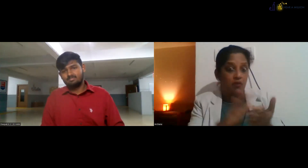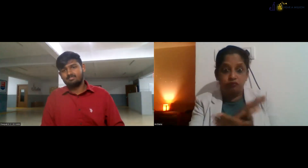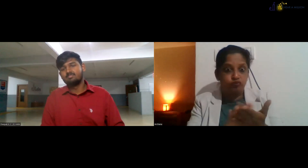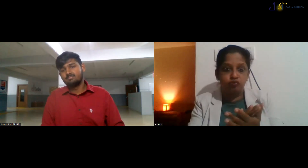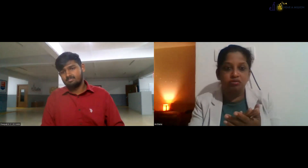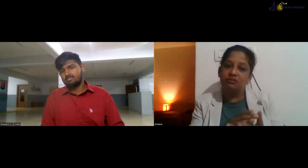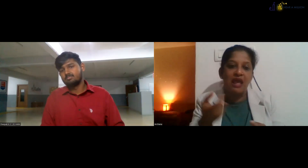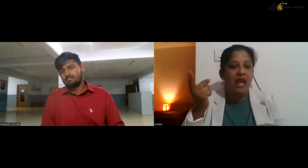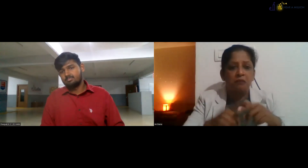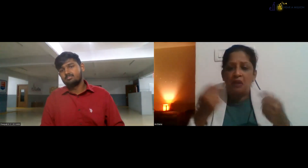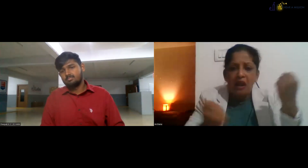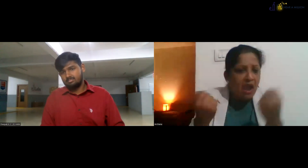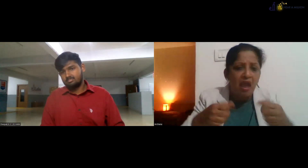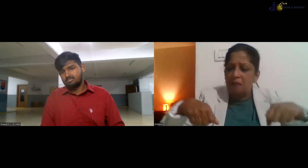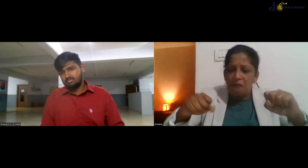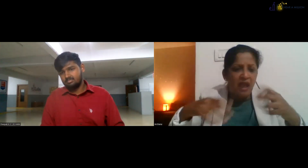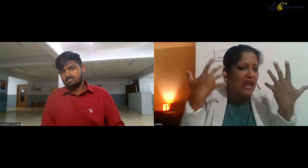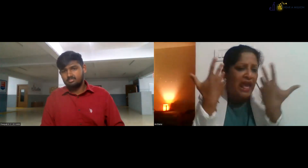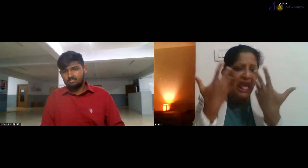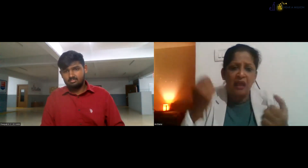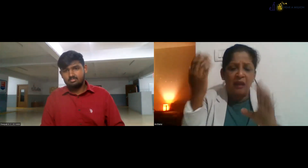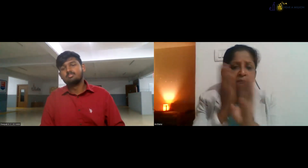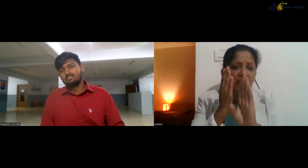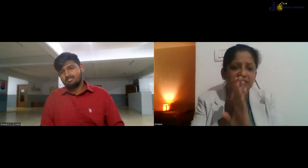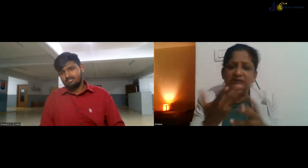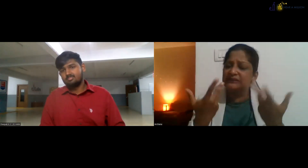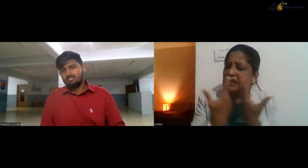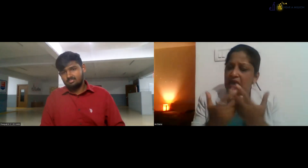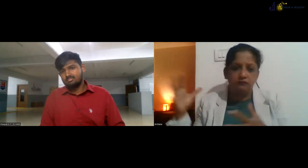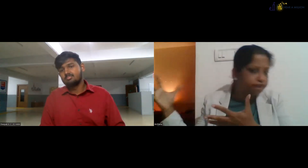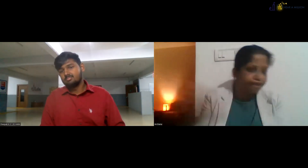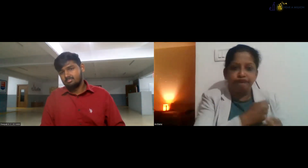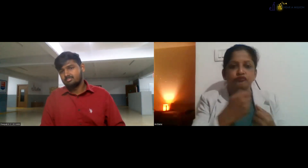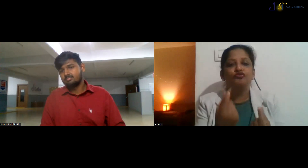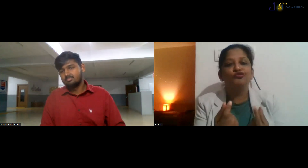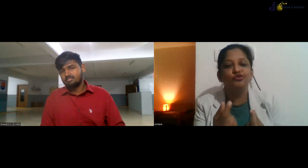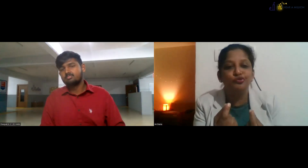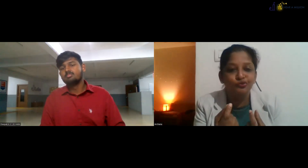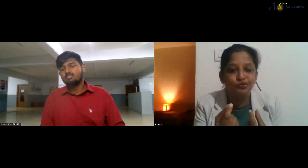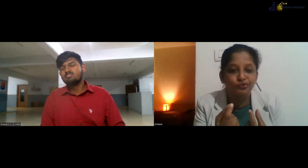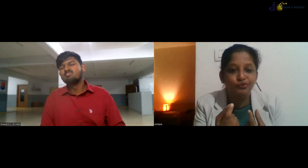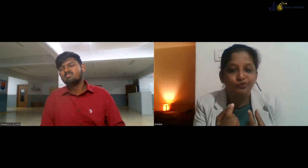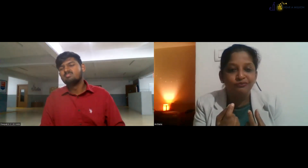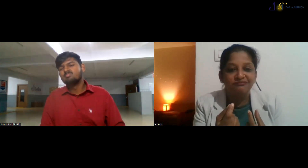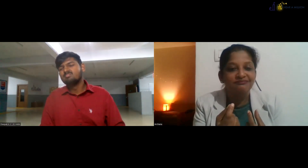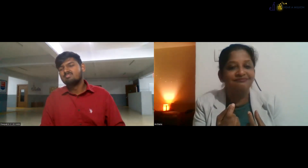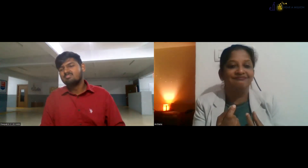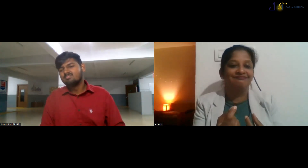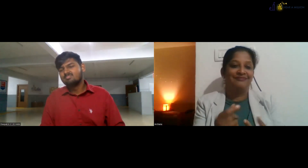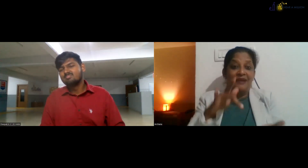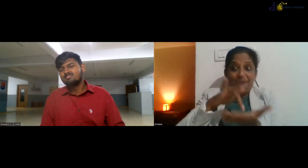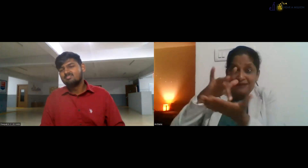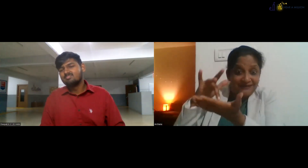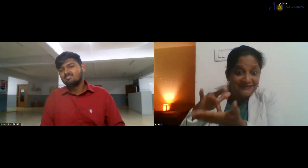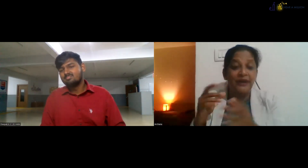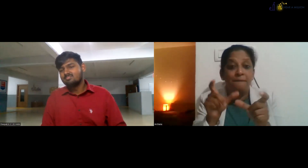check whether, if you're seeing that there is no car and bike moving on that particular road. So if